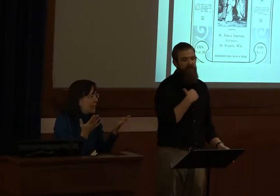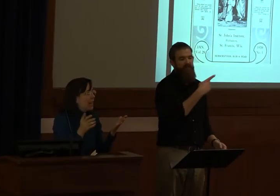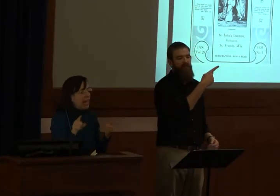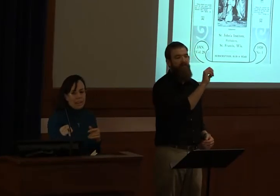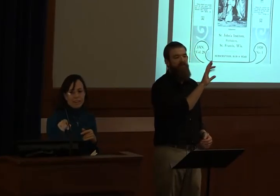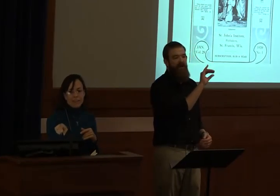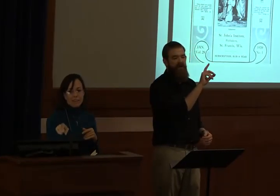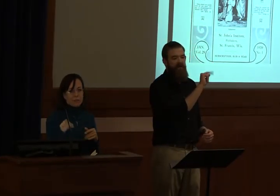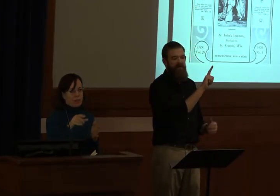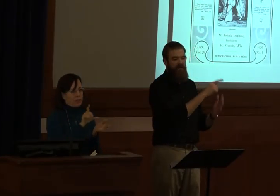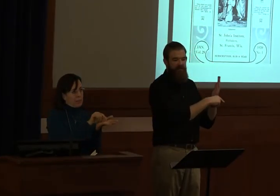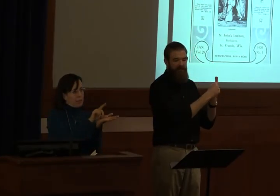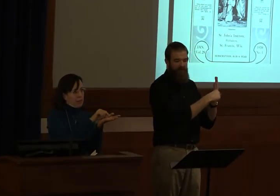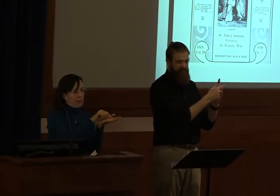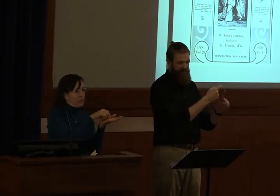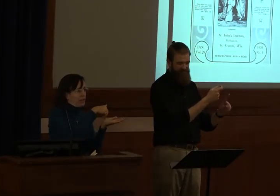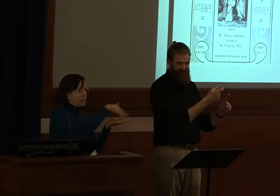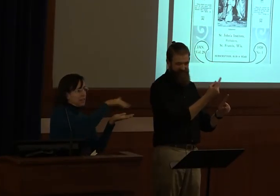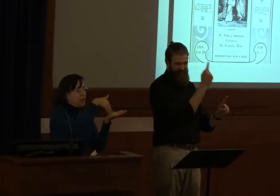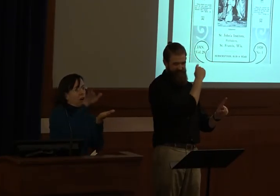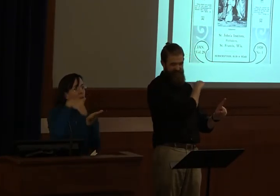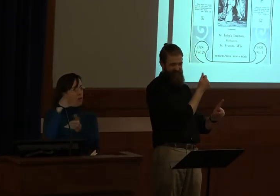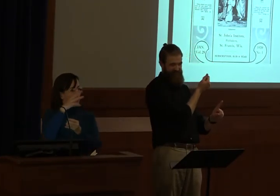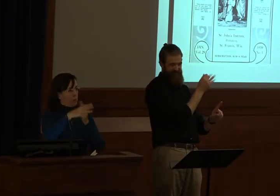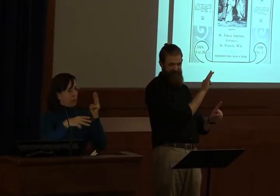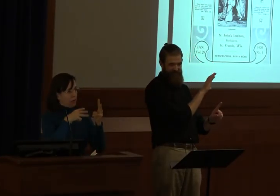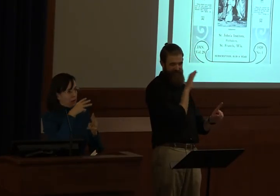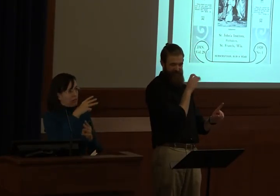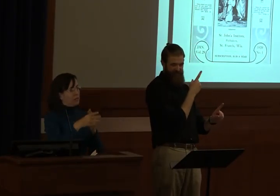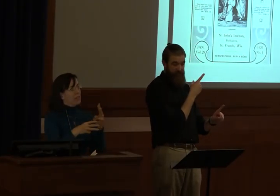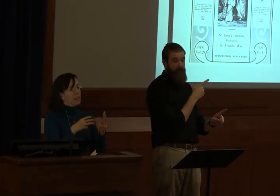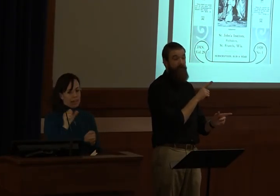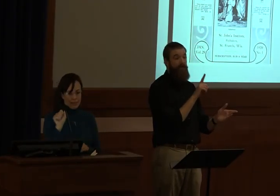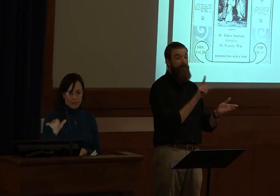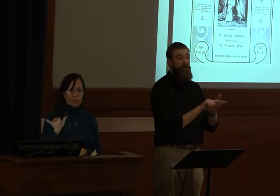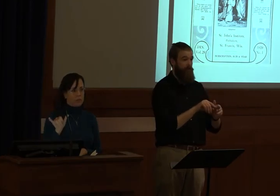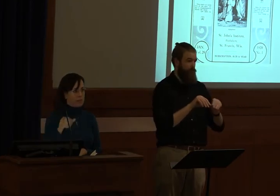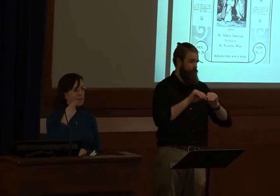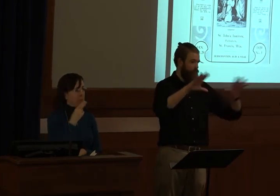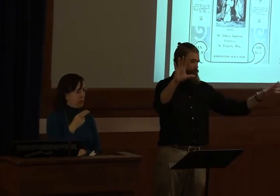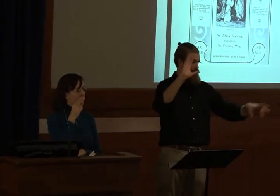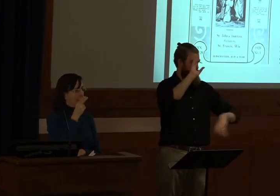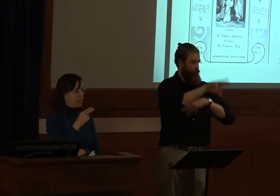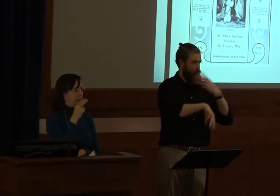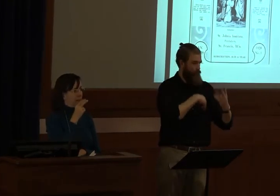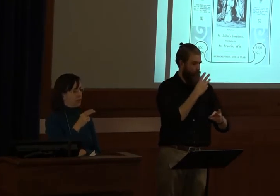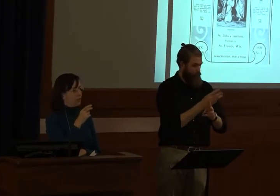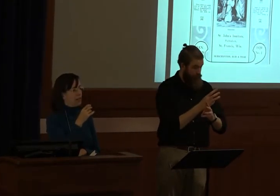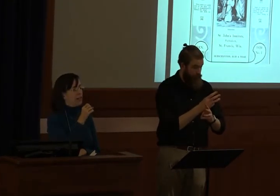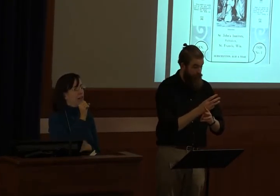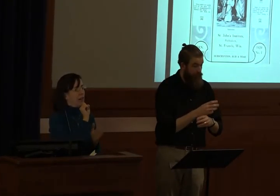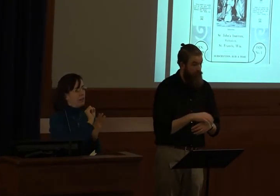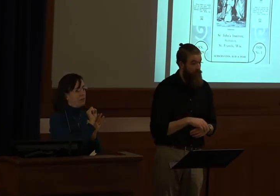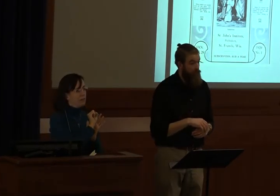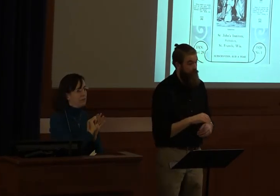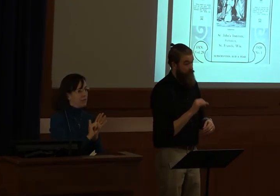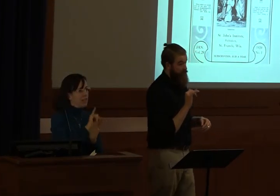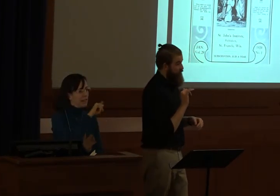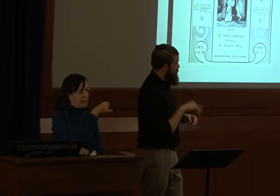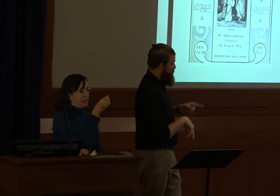1880-something. And this was published and sent all over the world. And so this is part of the history